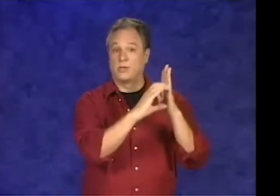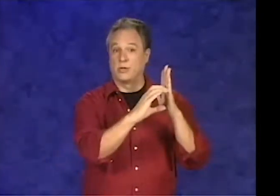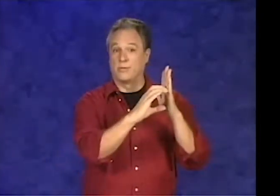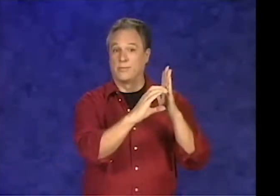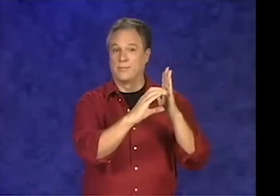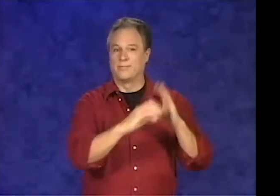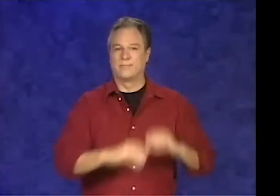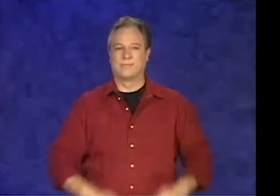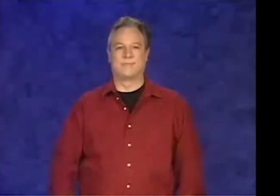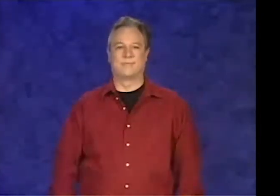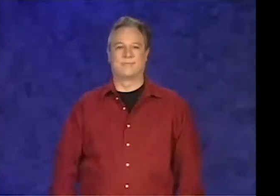chapter.